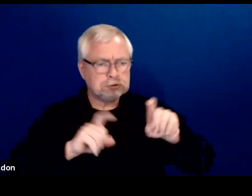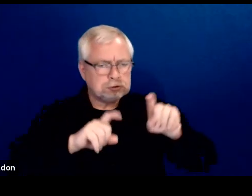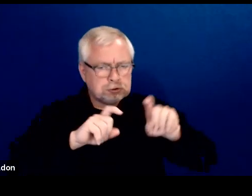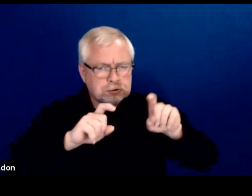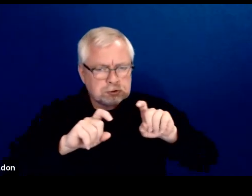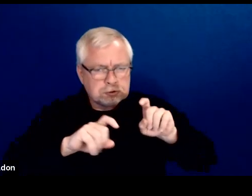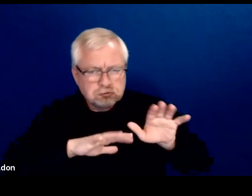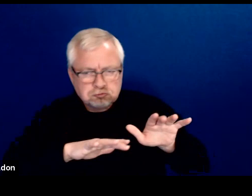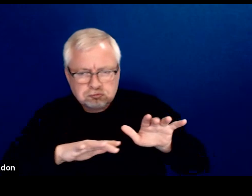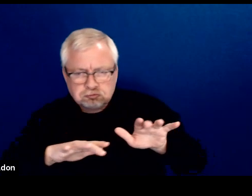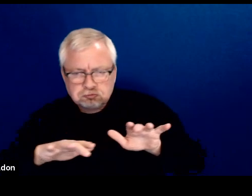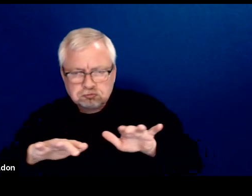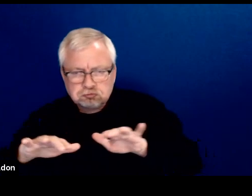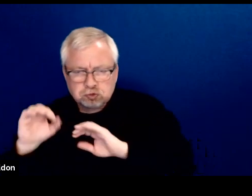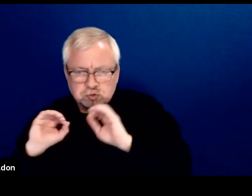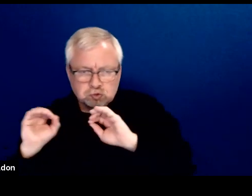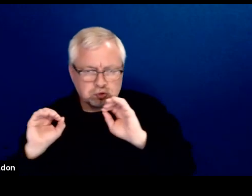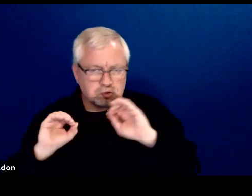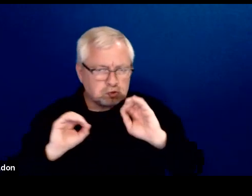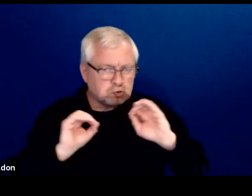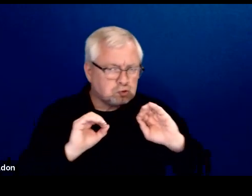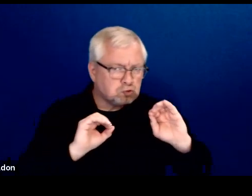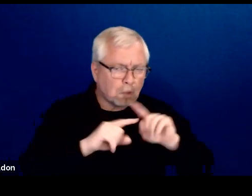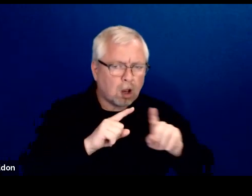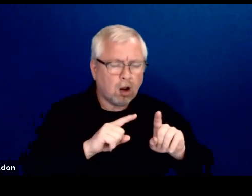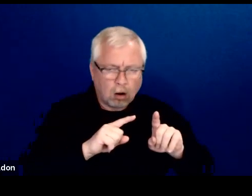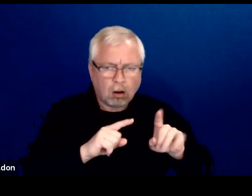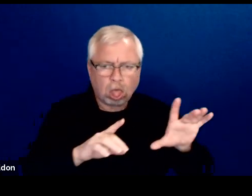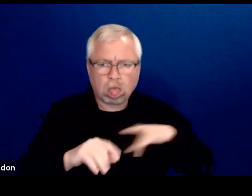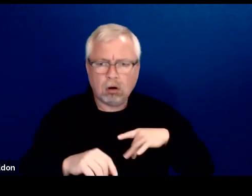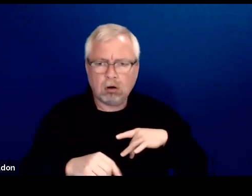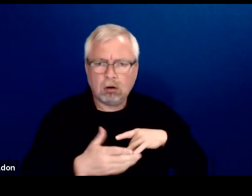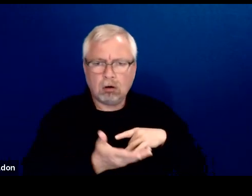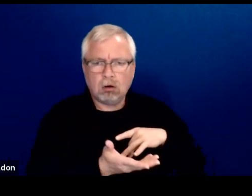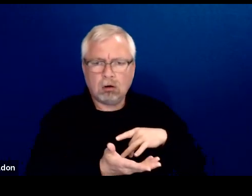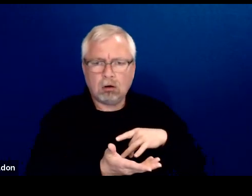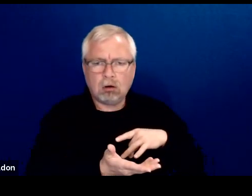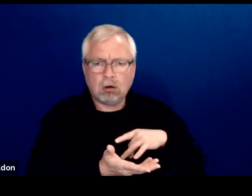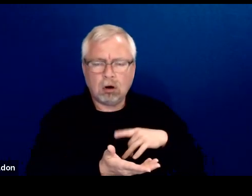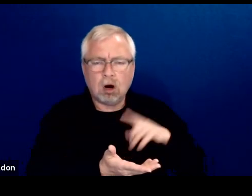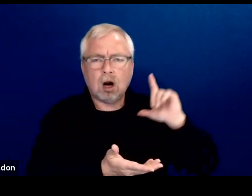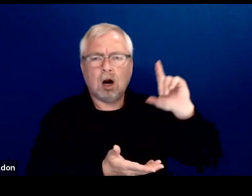and then many of them went on to be pre-symptomatic and develop symptoms, but about